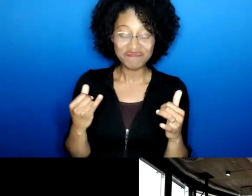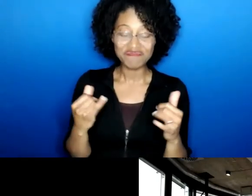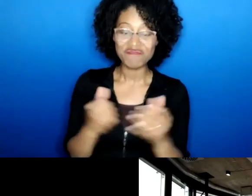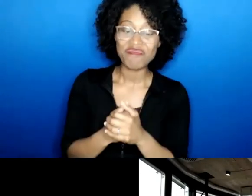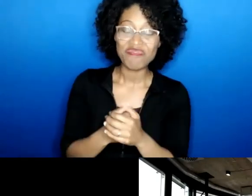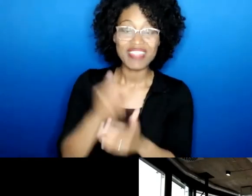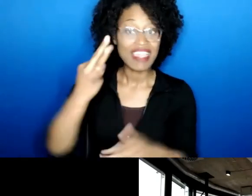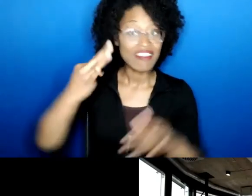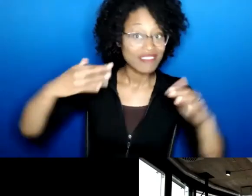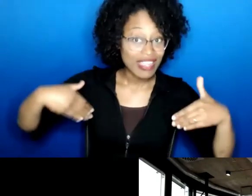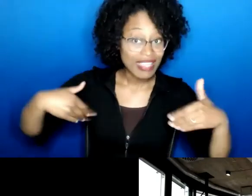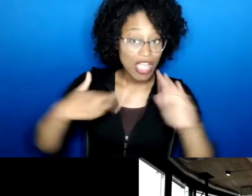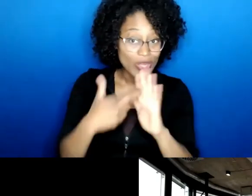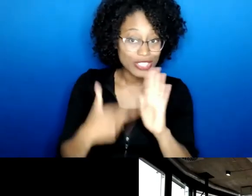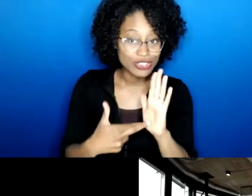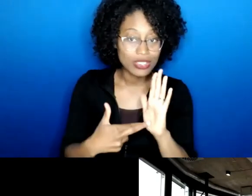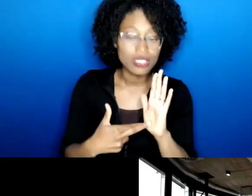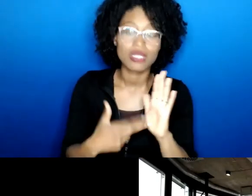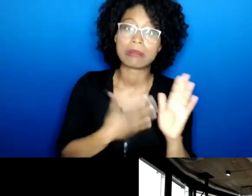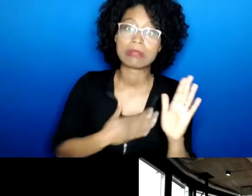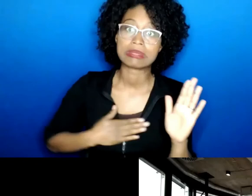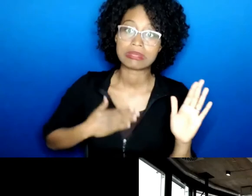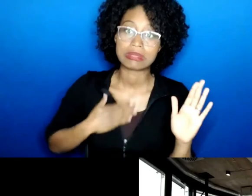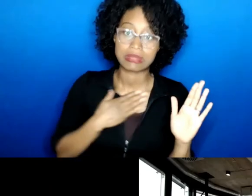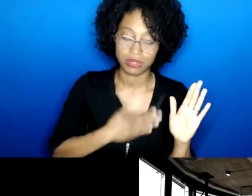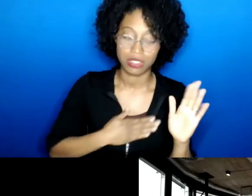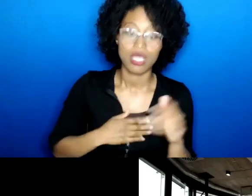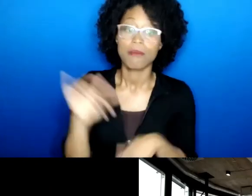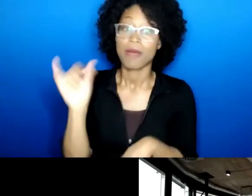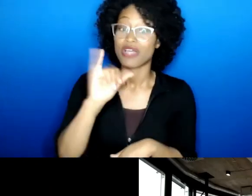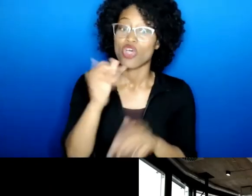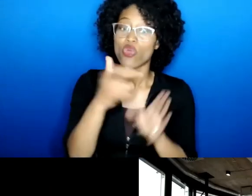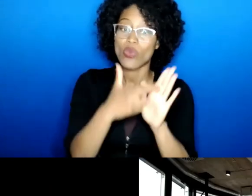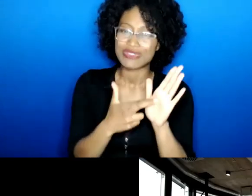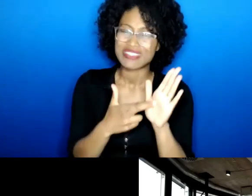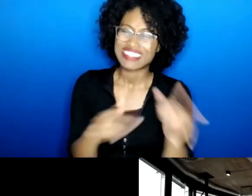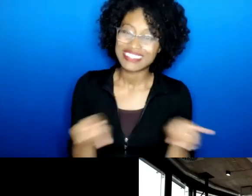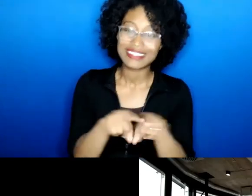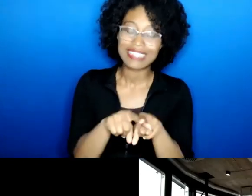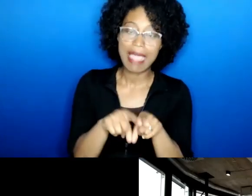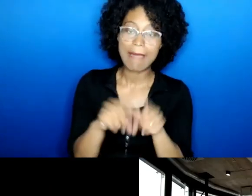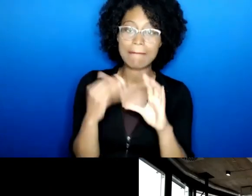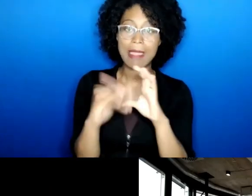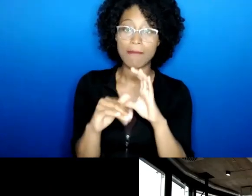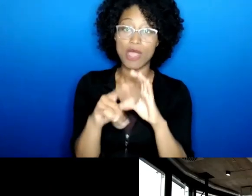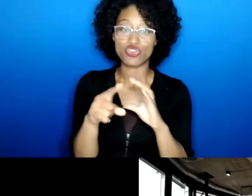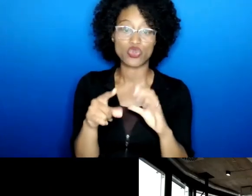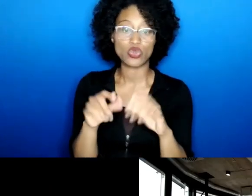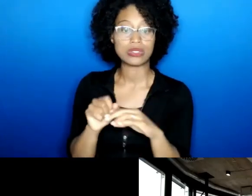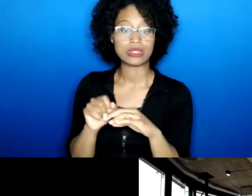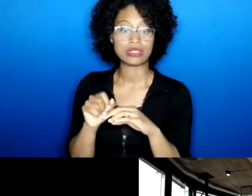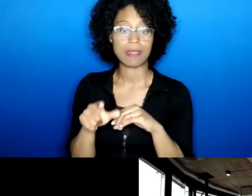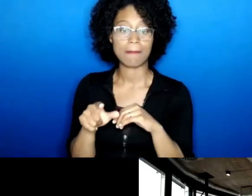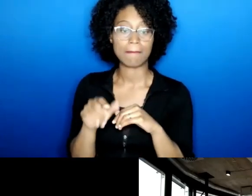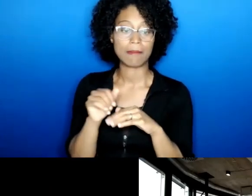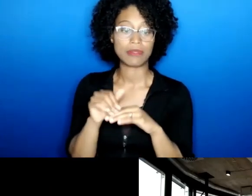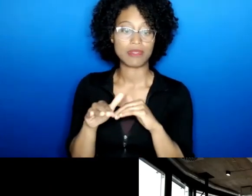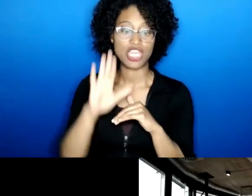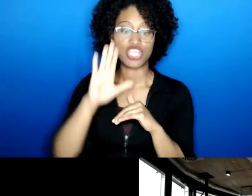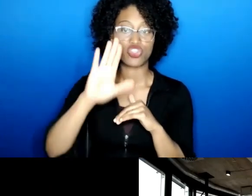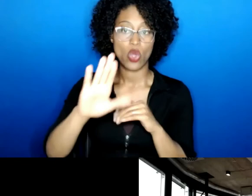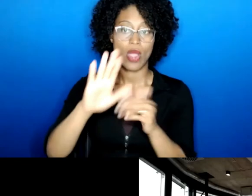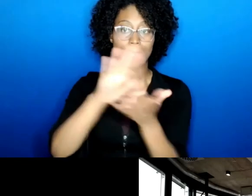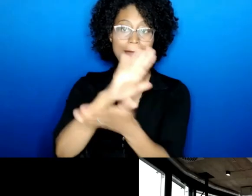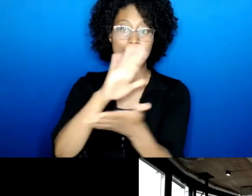not registered, please do, but also please register with the same email address that you submitted your